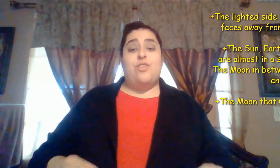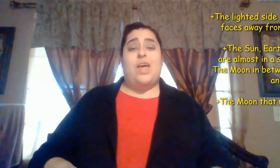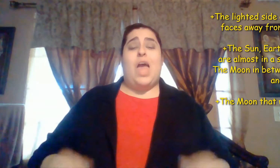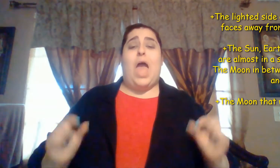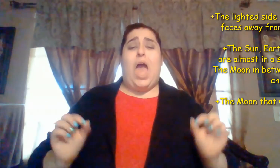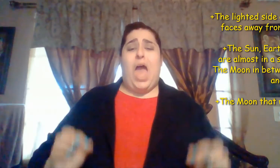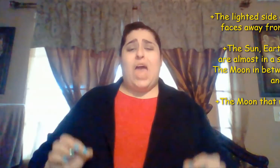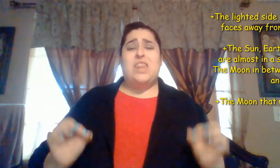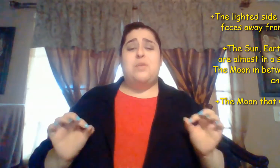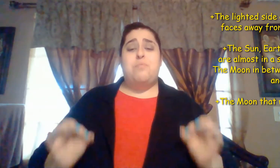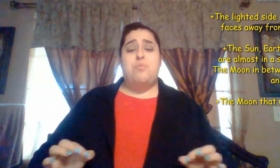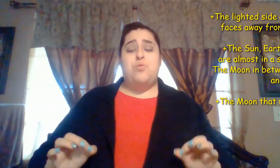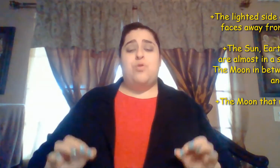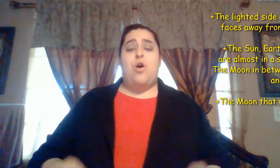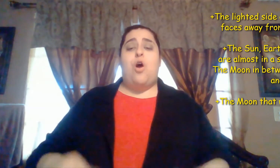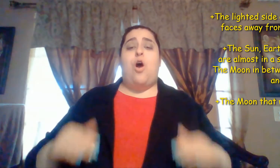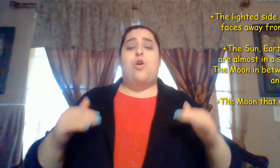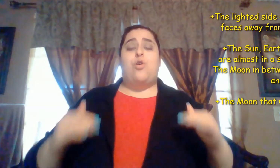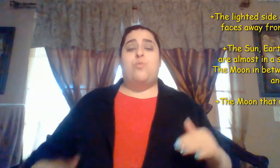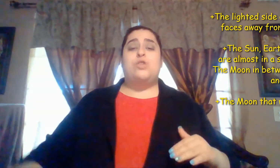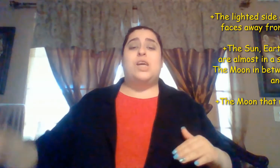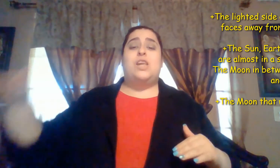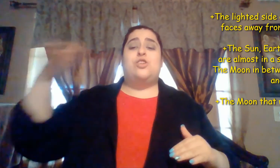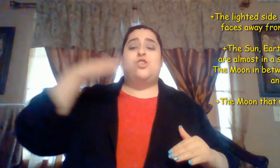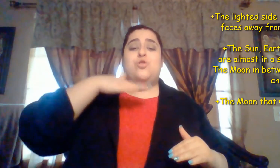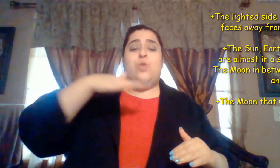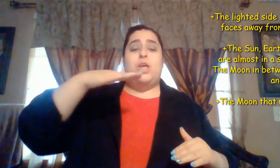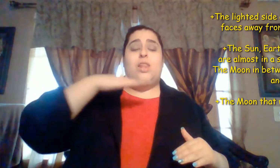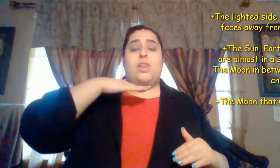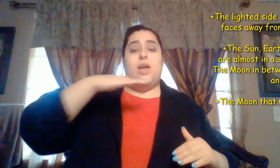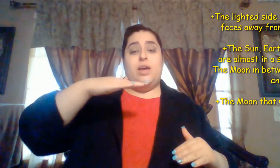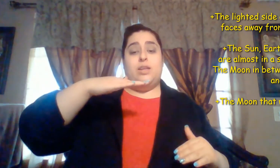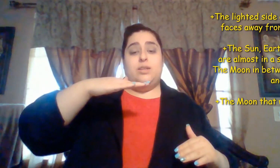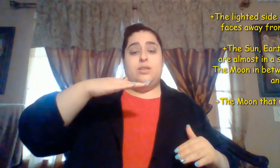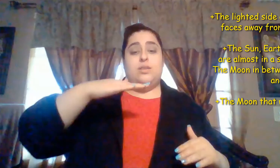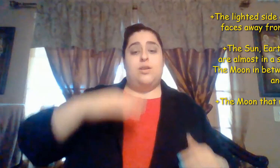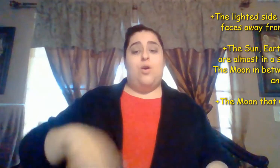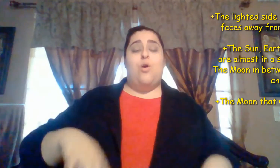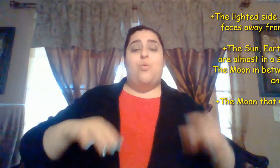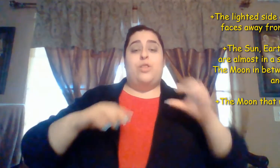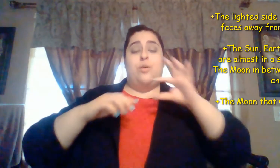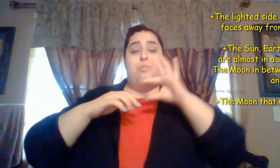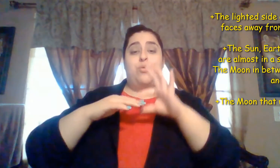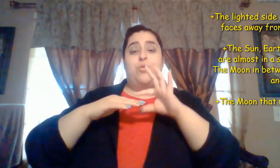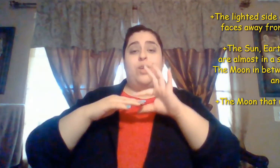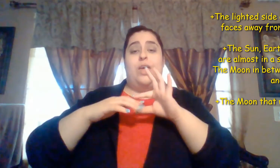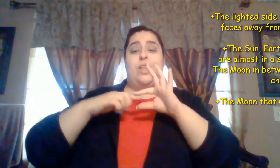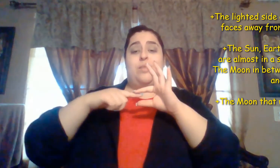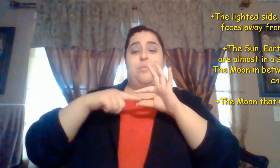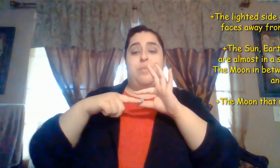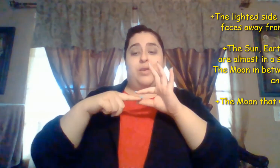Earth, and the moon are almost in a straight line with the moon in the middle.